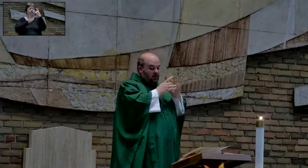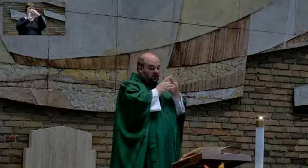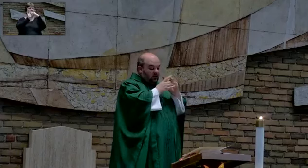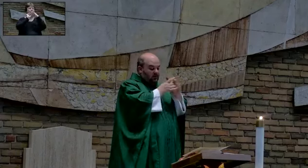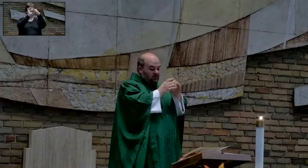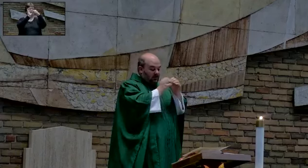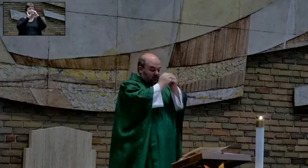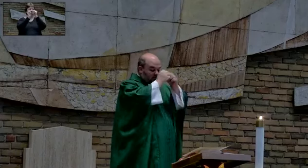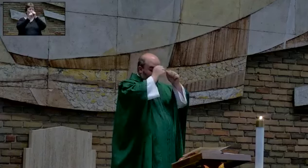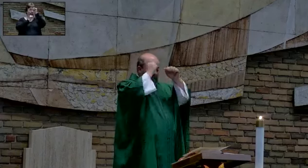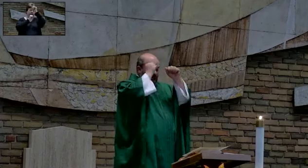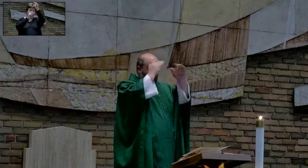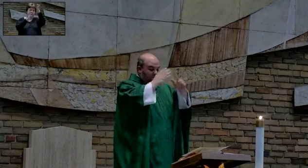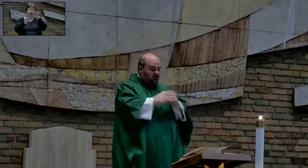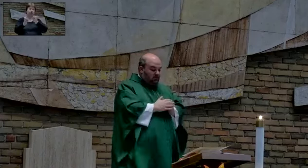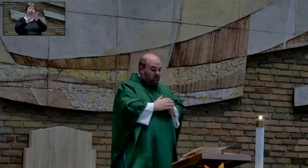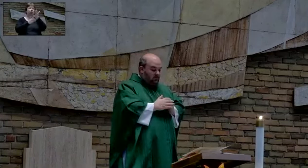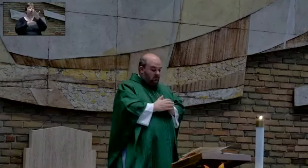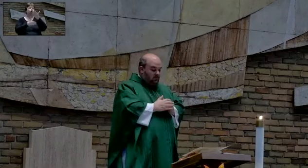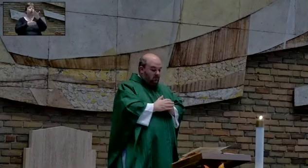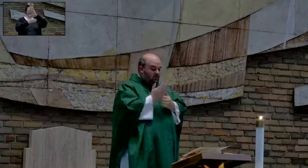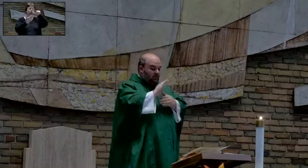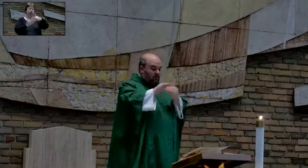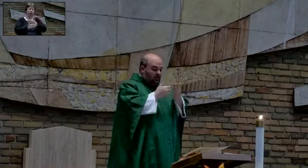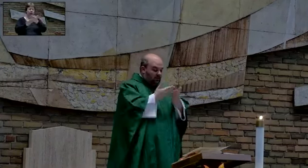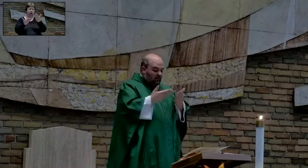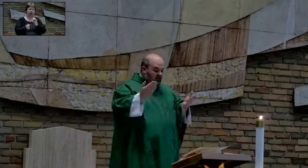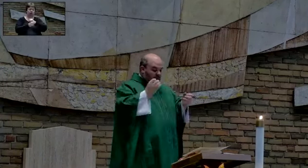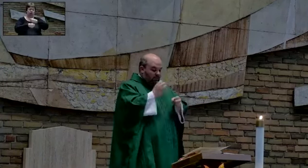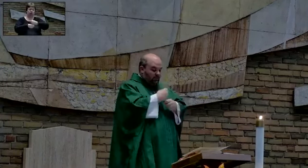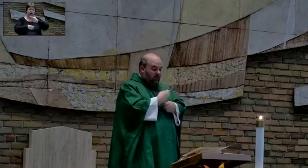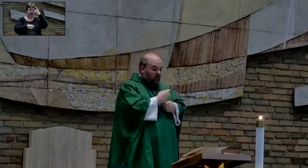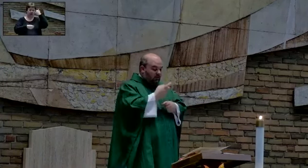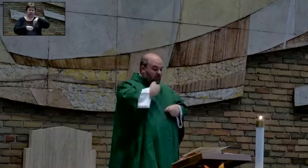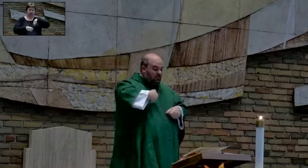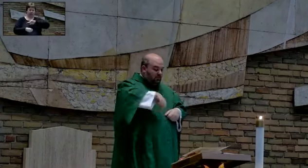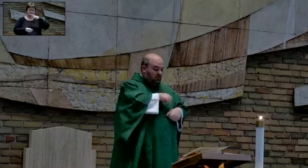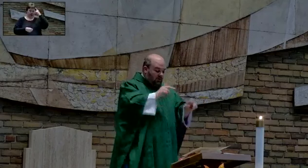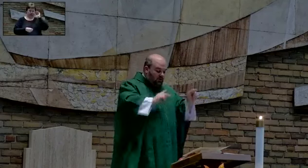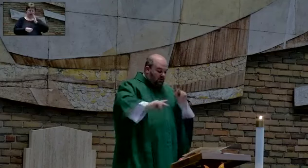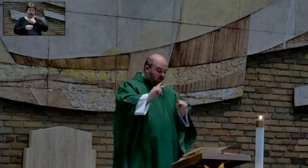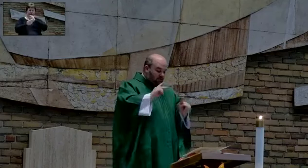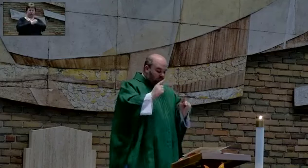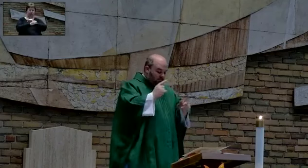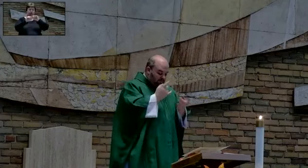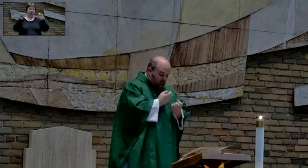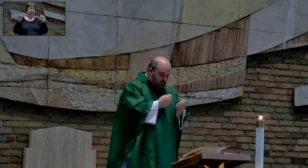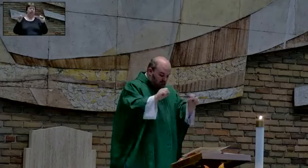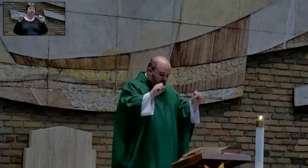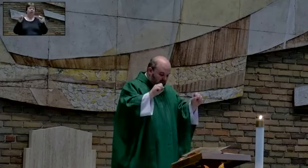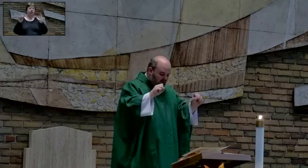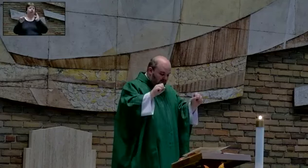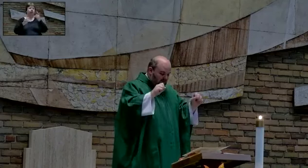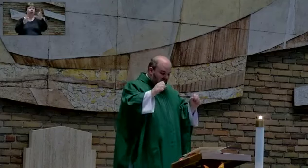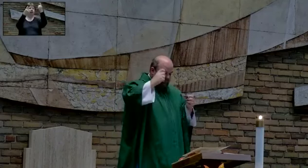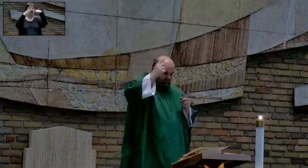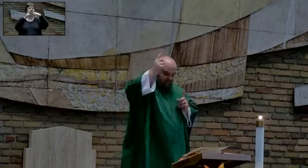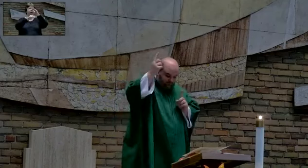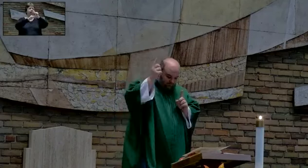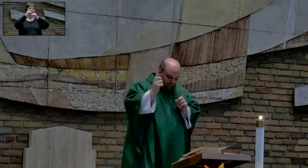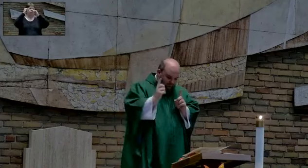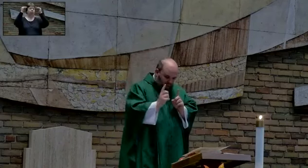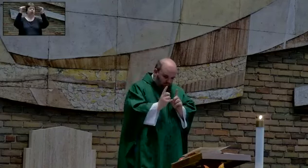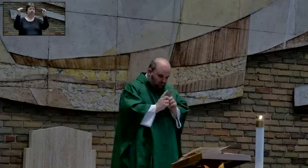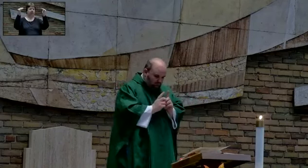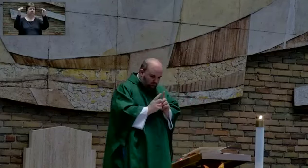made, consubstantial with the Father. Through him all things were made. For us men and for our salvation, he